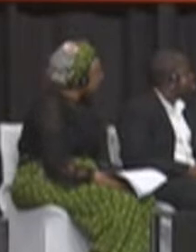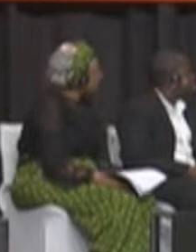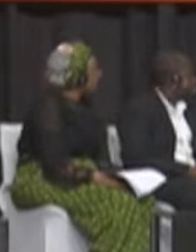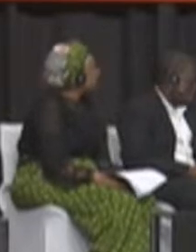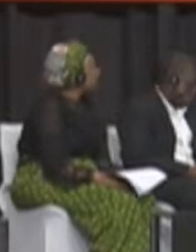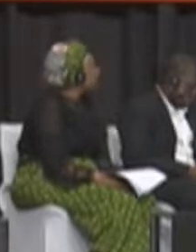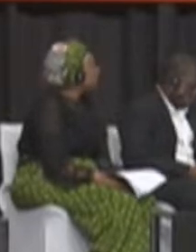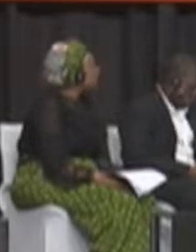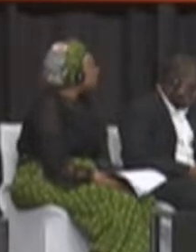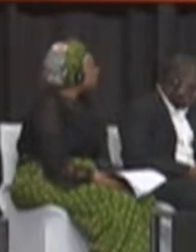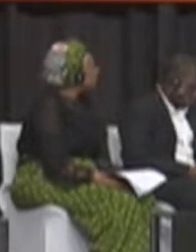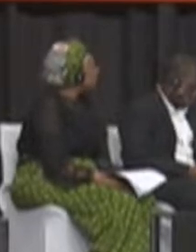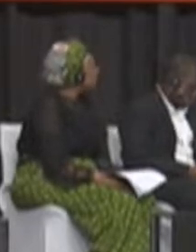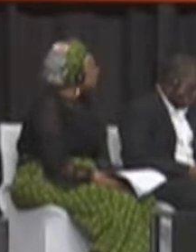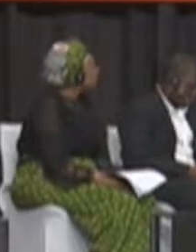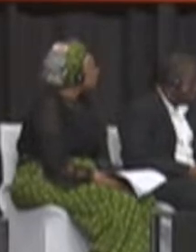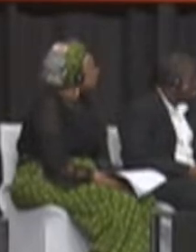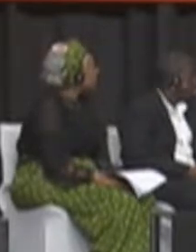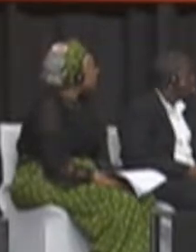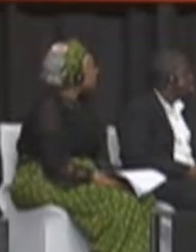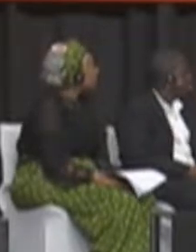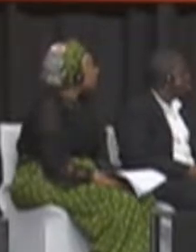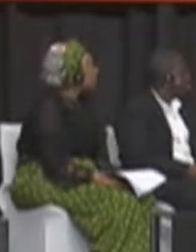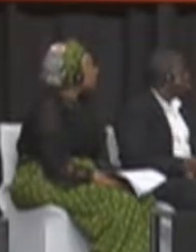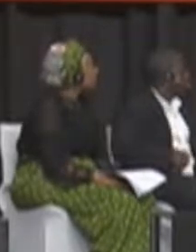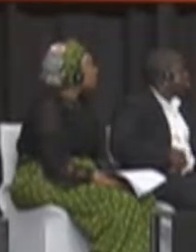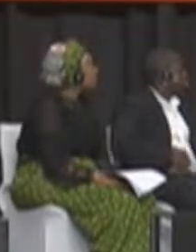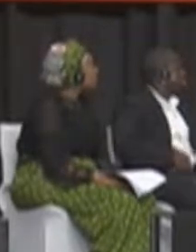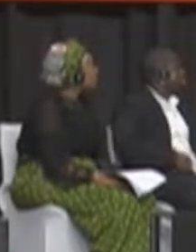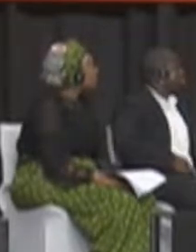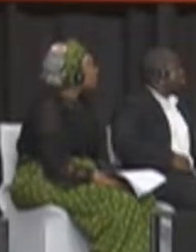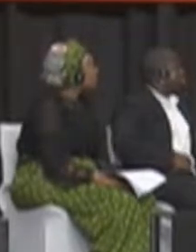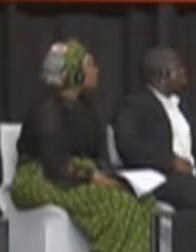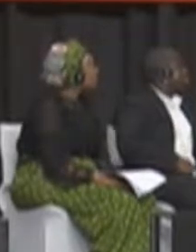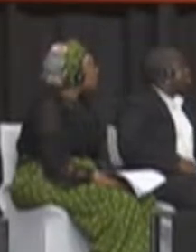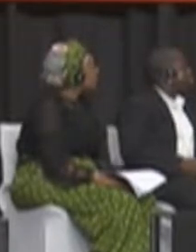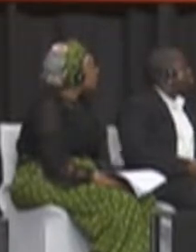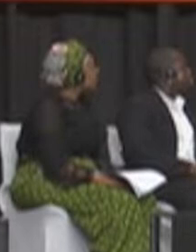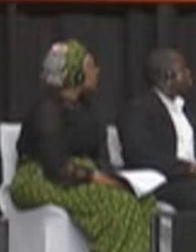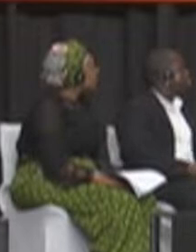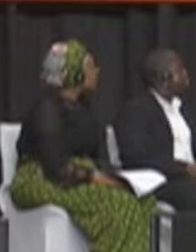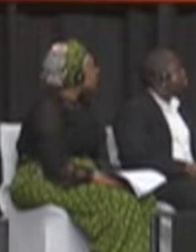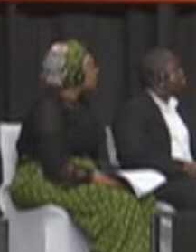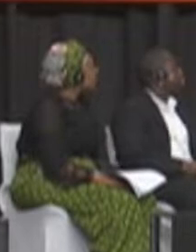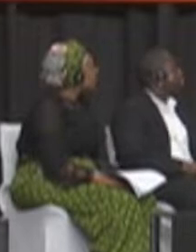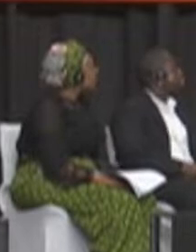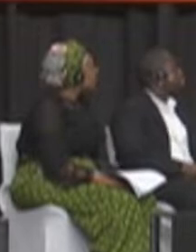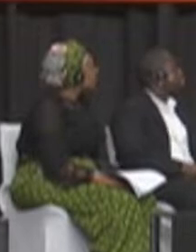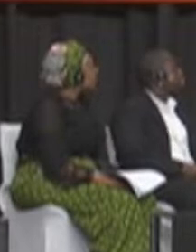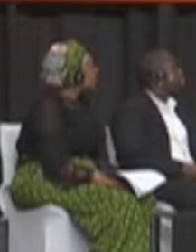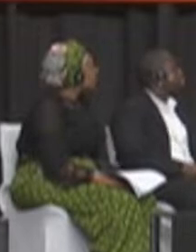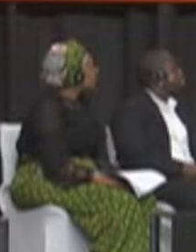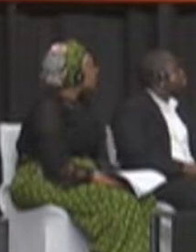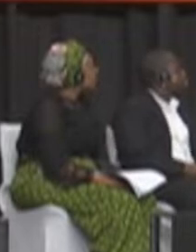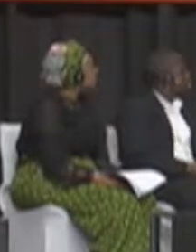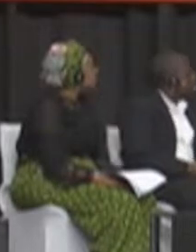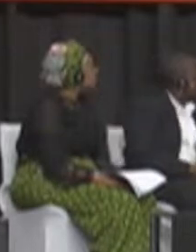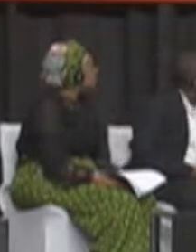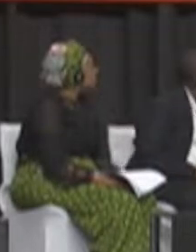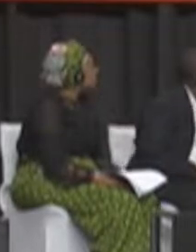So we are going to hear from Ashley, who's from Guatemala, because she's still a working child, to tell us briefly what her story